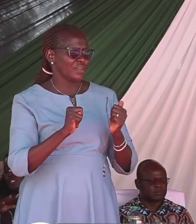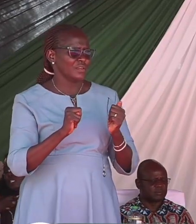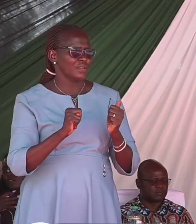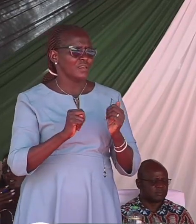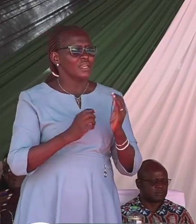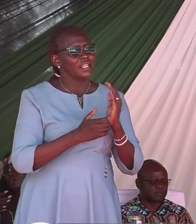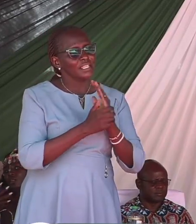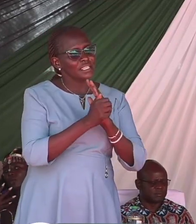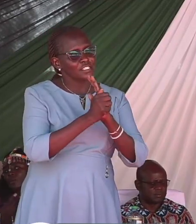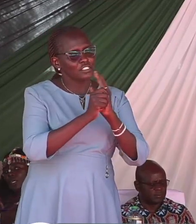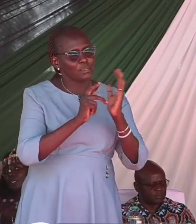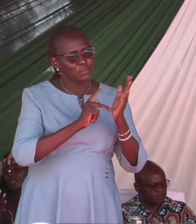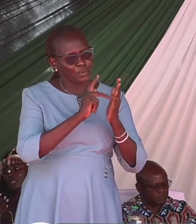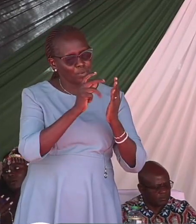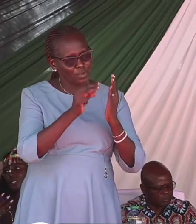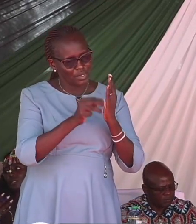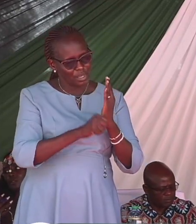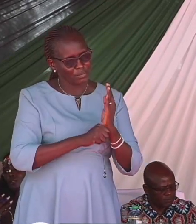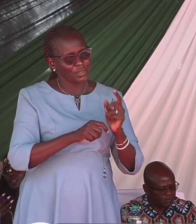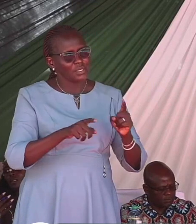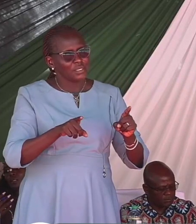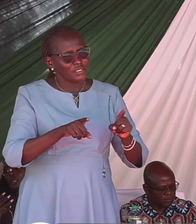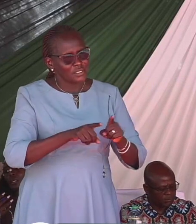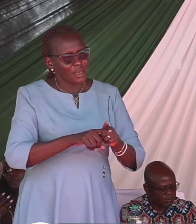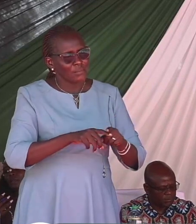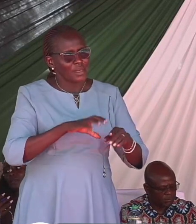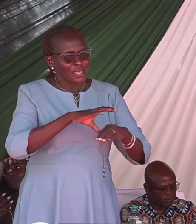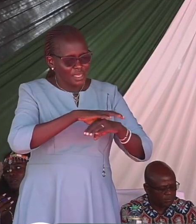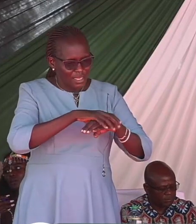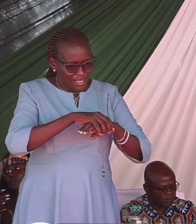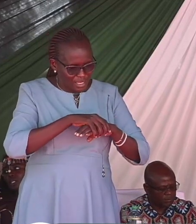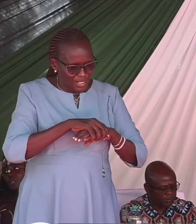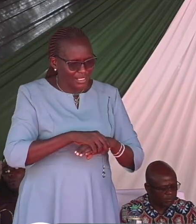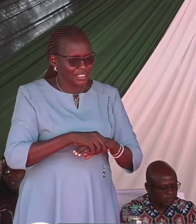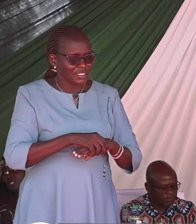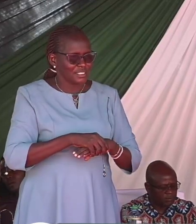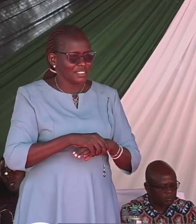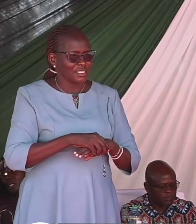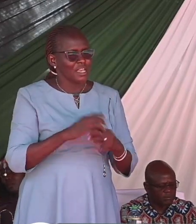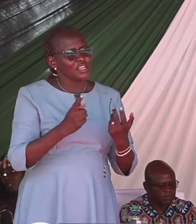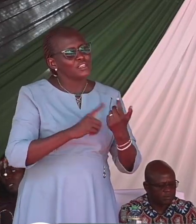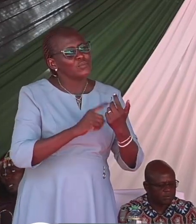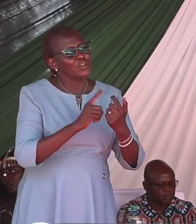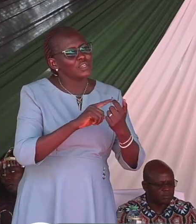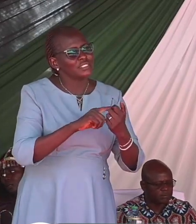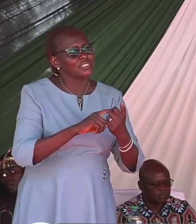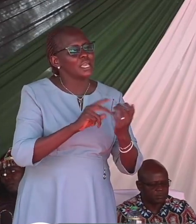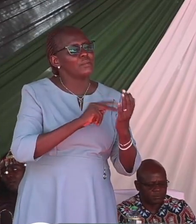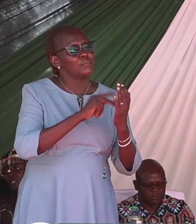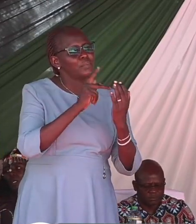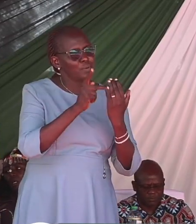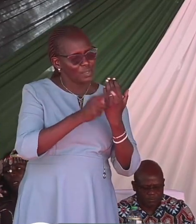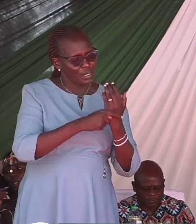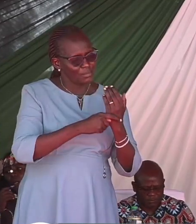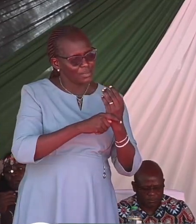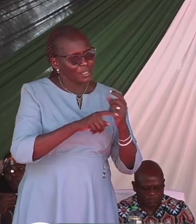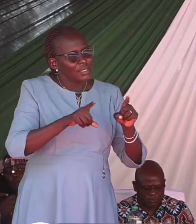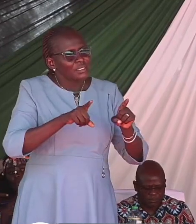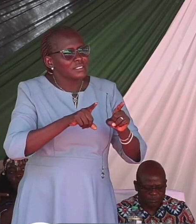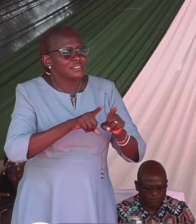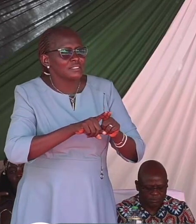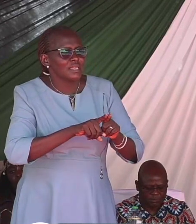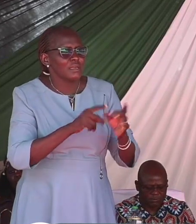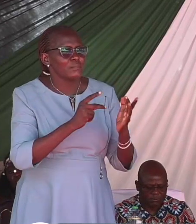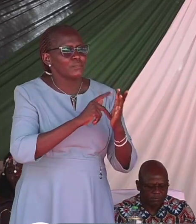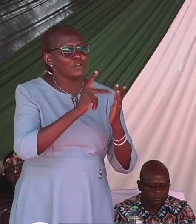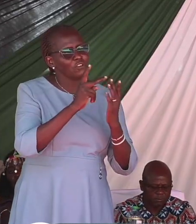leadership programs and also English and also numeracy program. We also have a program through